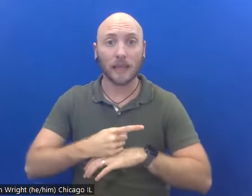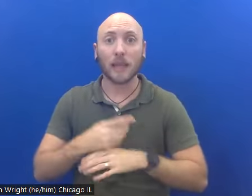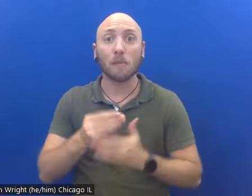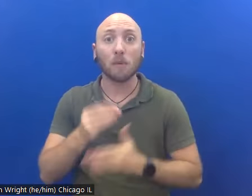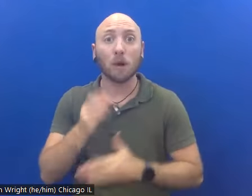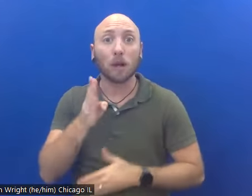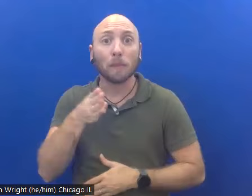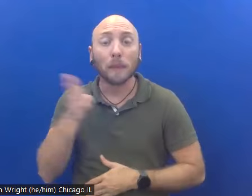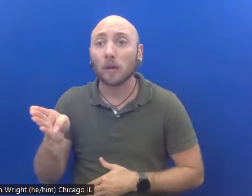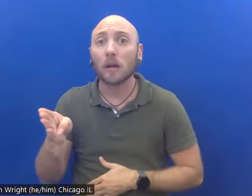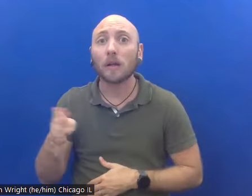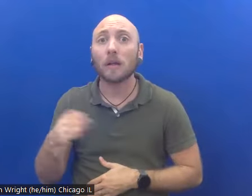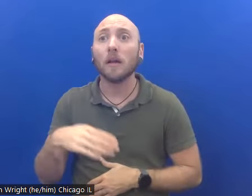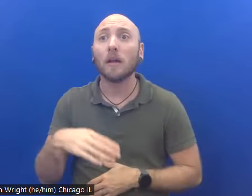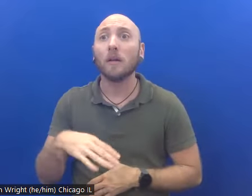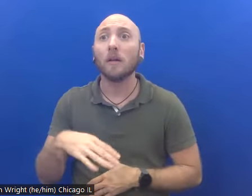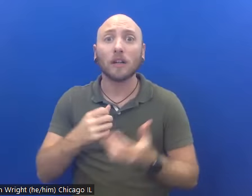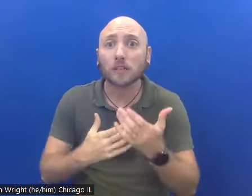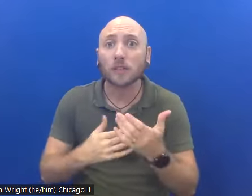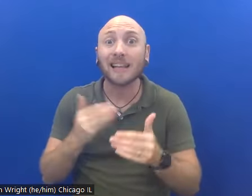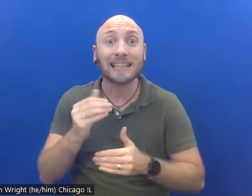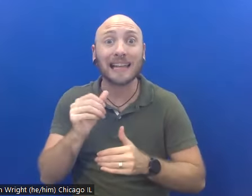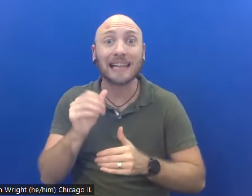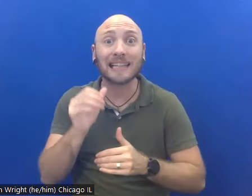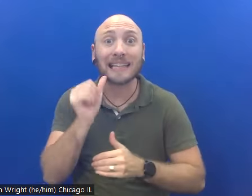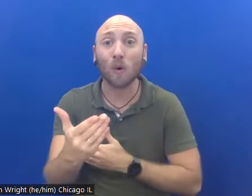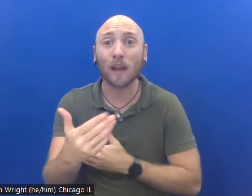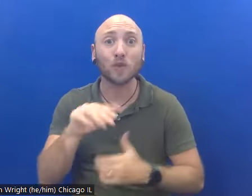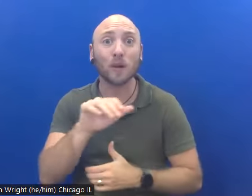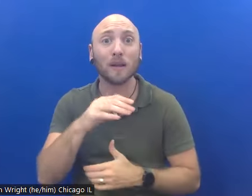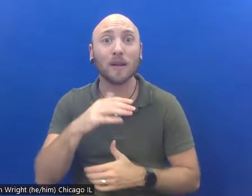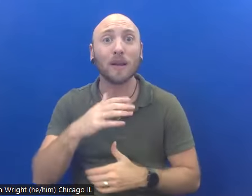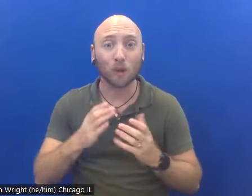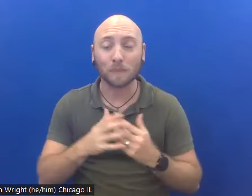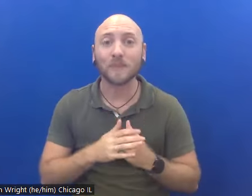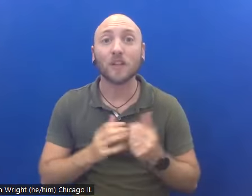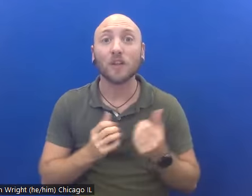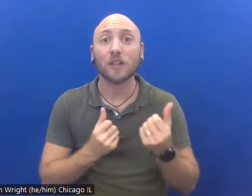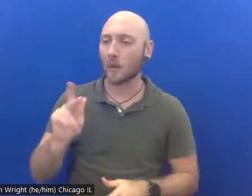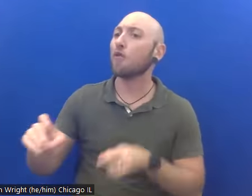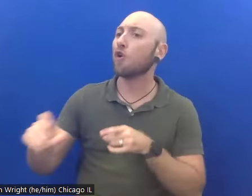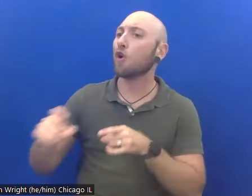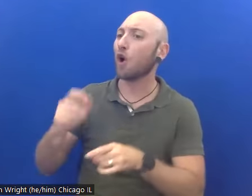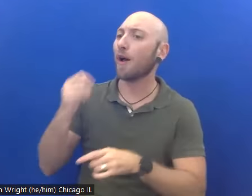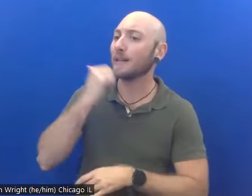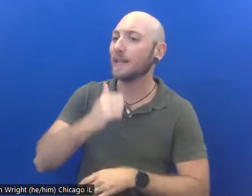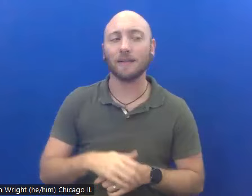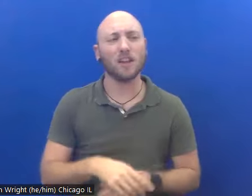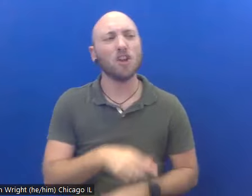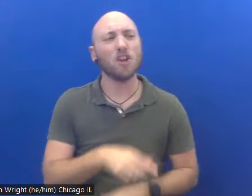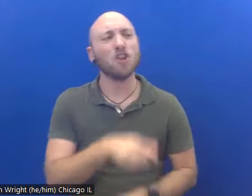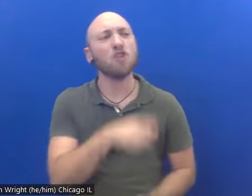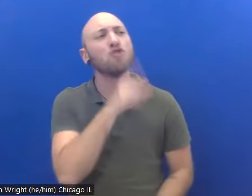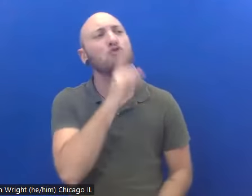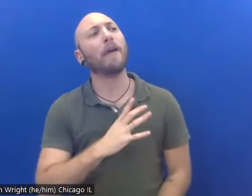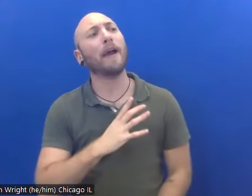a.m. home group. I'm like, here we go, let's do this. My sponsor says, "I want you to call me every day." I'm like, oh, okay, sure. I didn't call him for like 3 days because who does that,